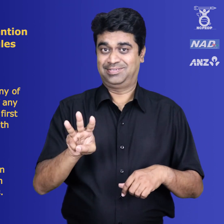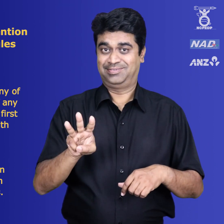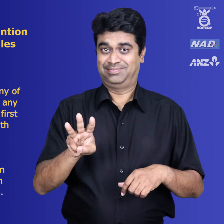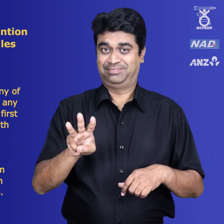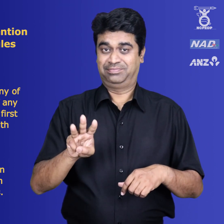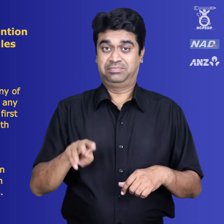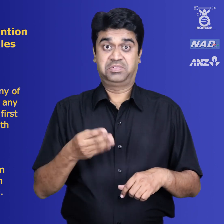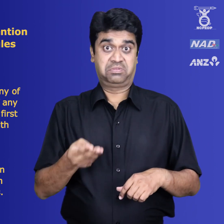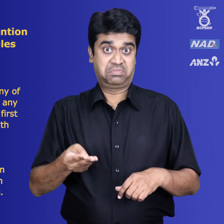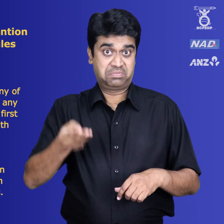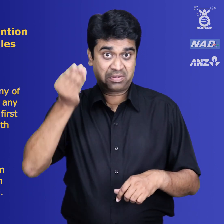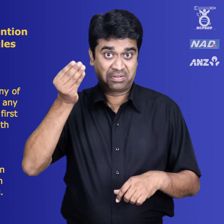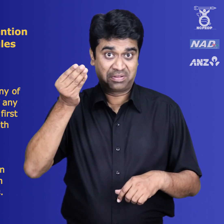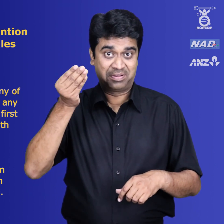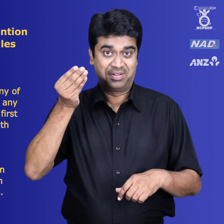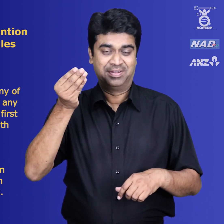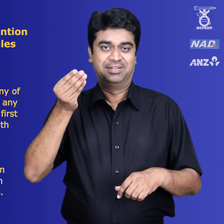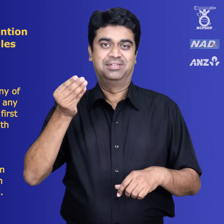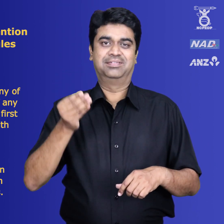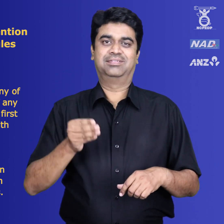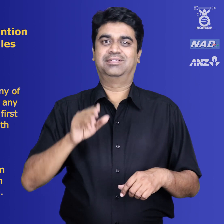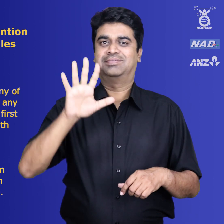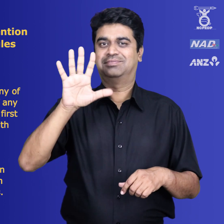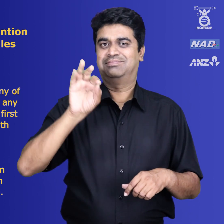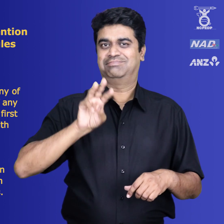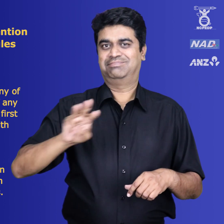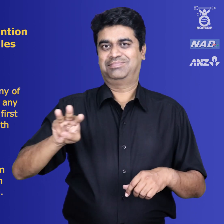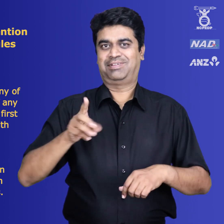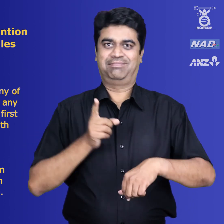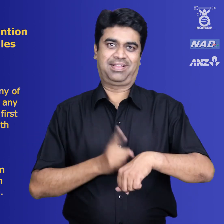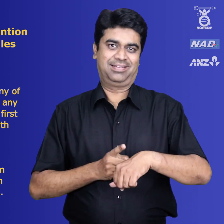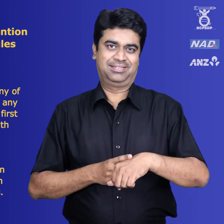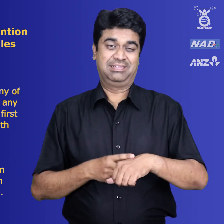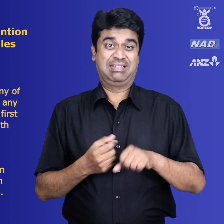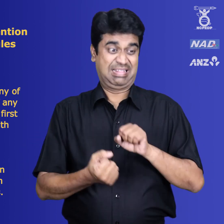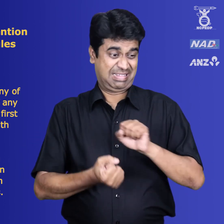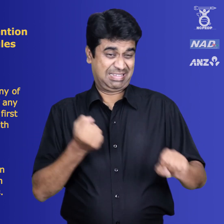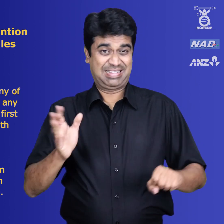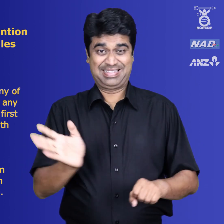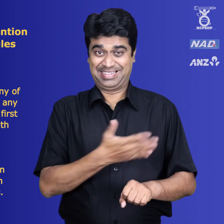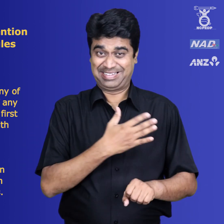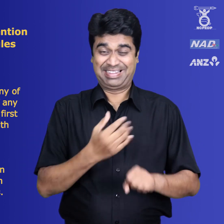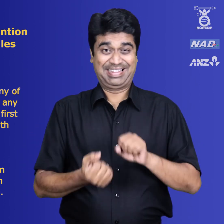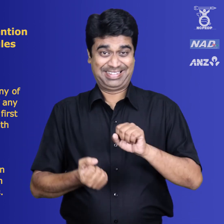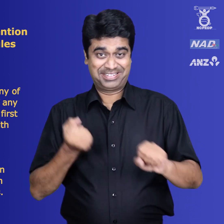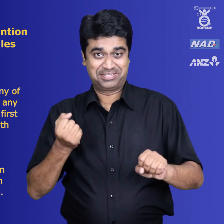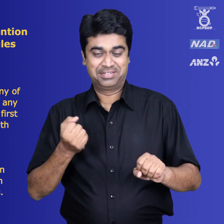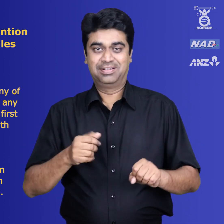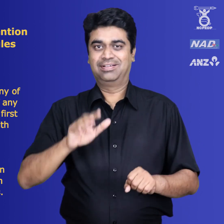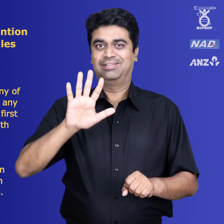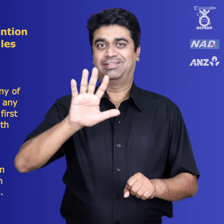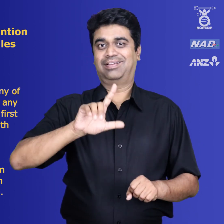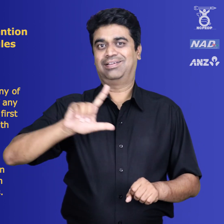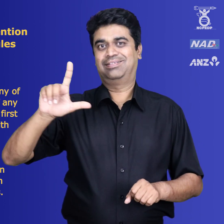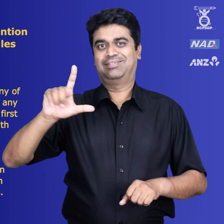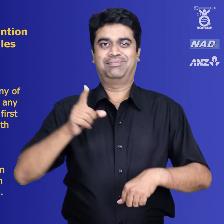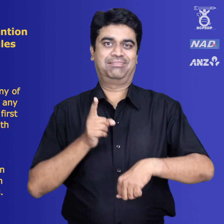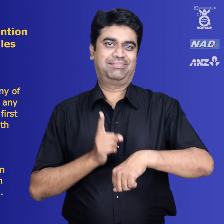subsequent contravention with fine which shall not be less than 50,000 rupees but which may extend to 5